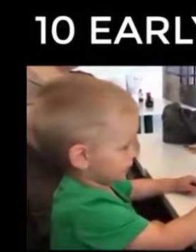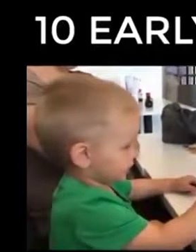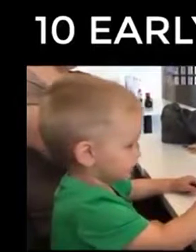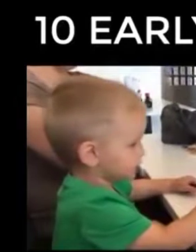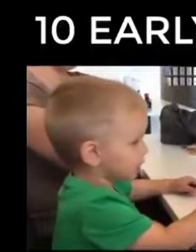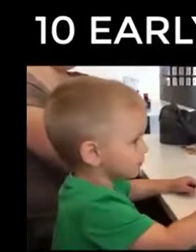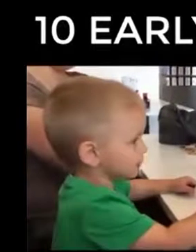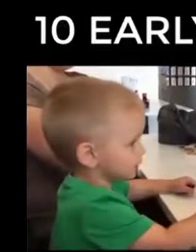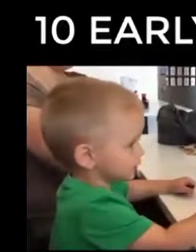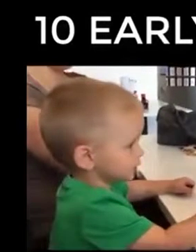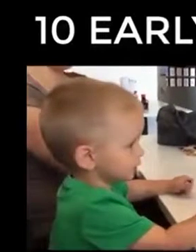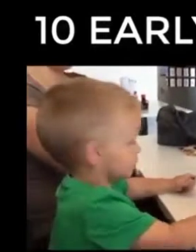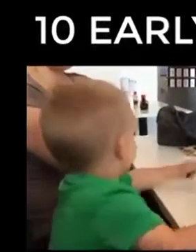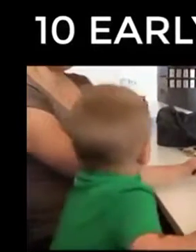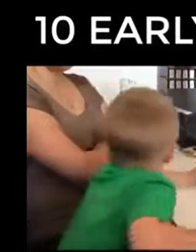that too.